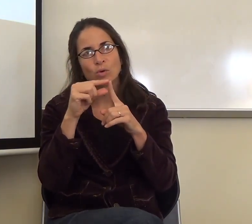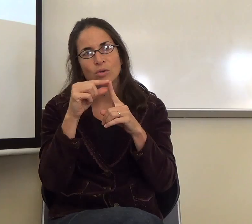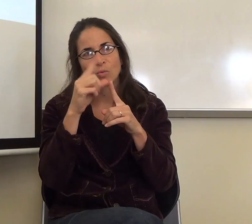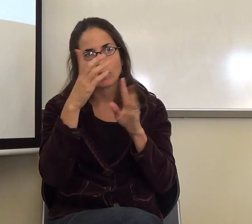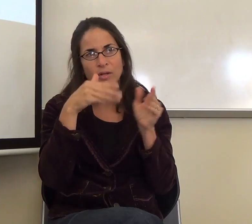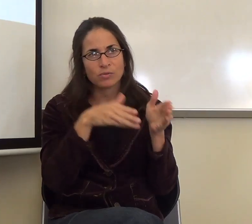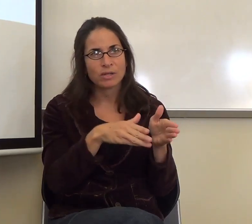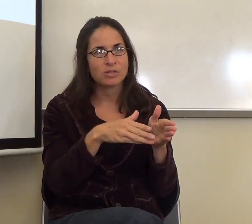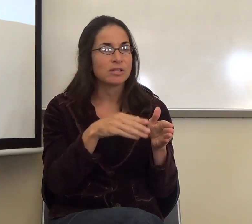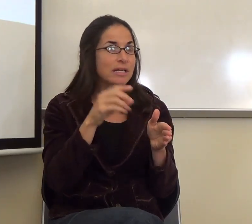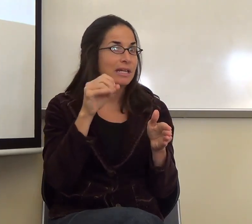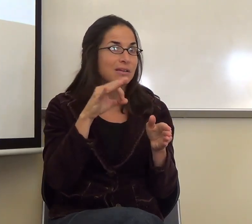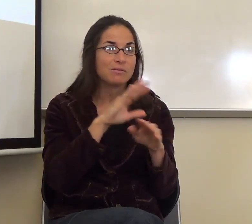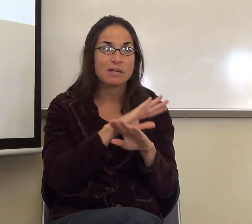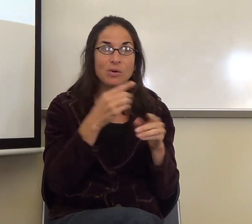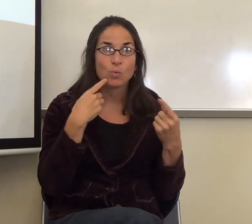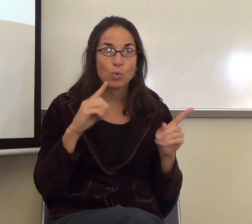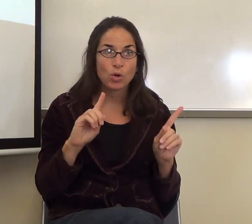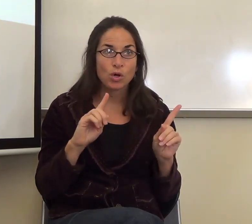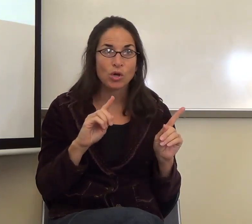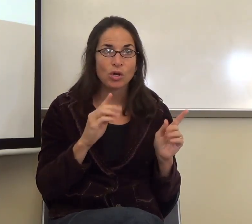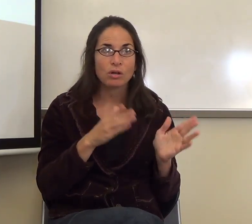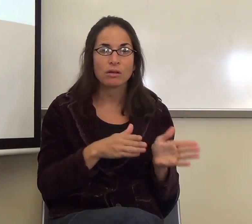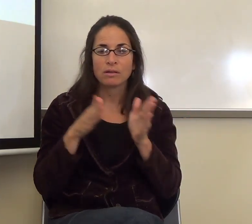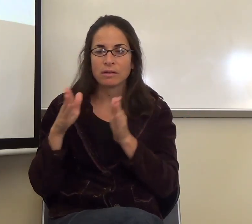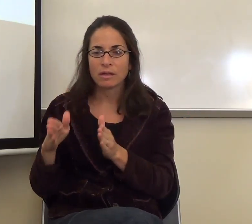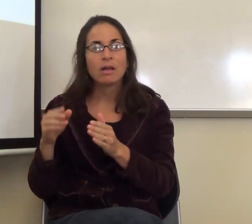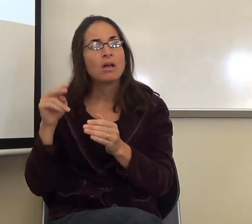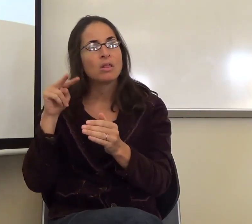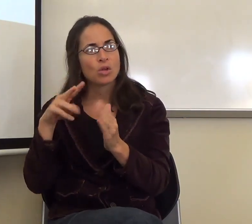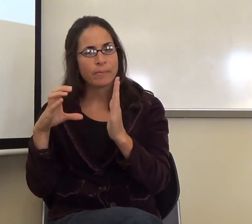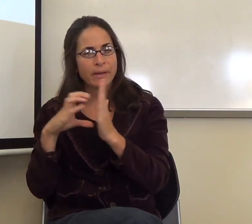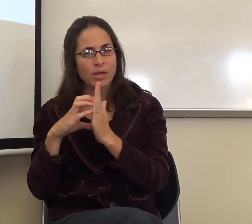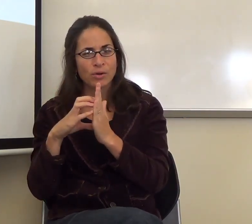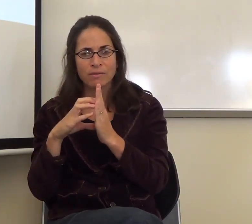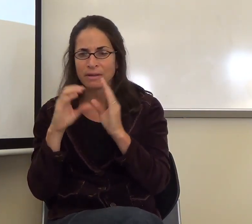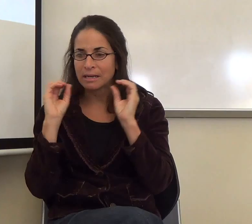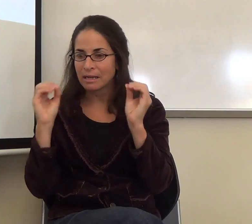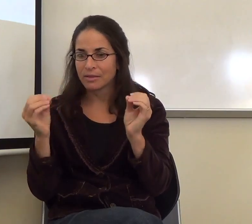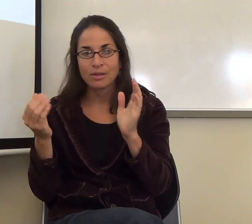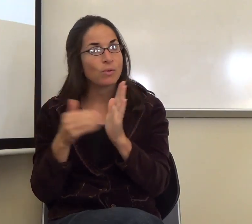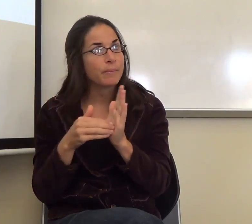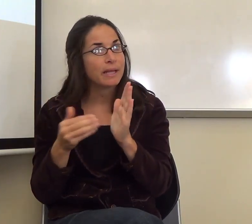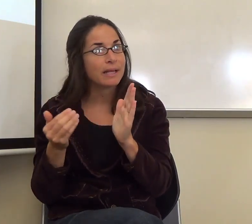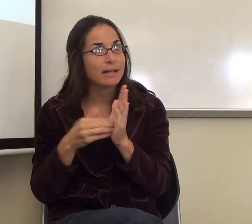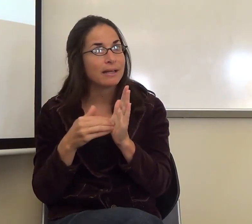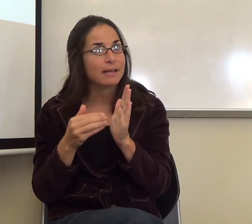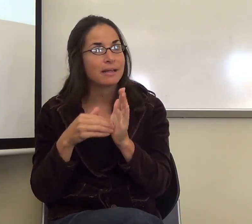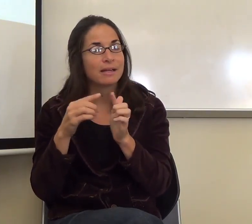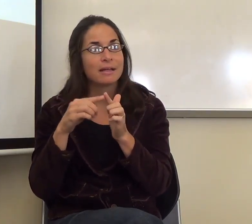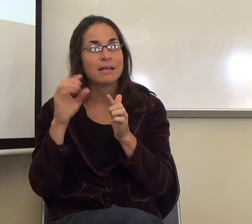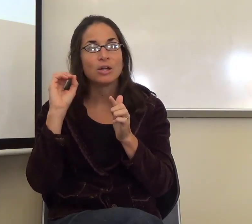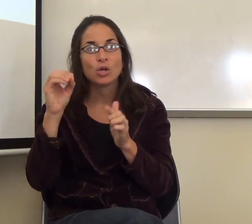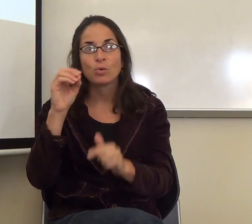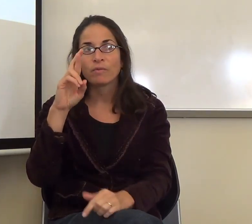that doesn't work, if you look at a paragraph and you see nothing repeated, you see no reversal transitions, you see no